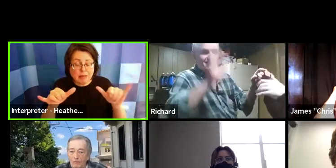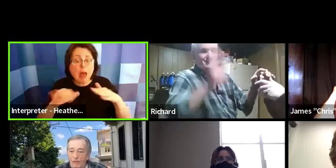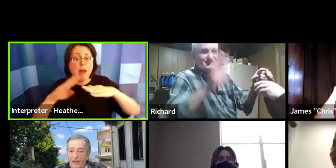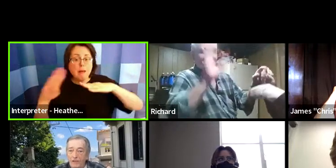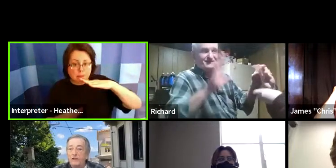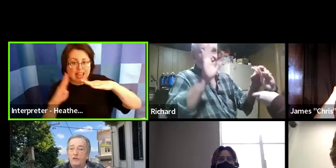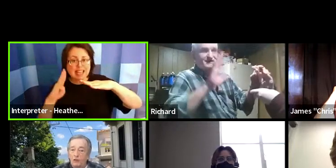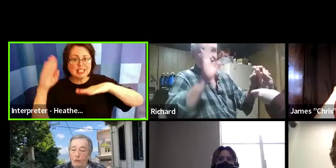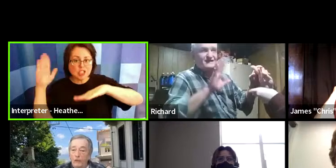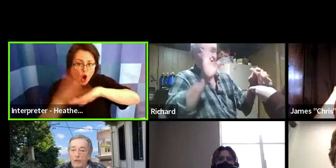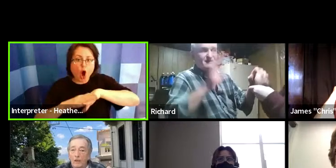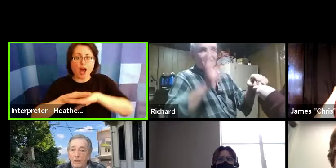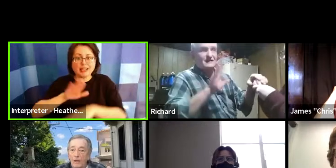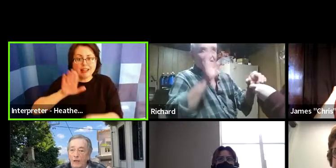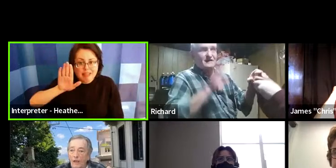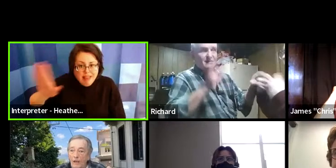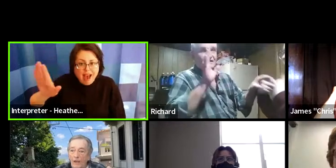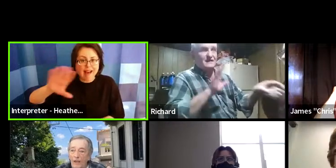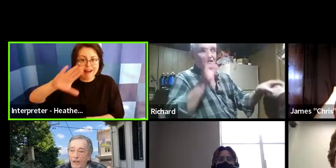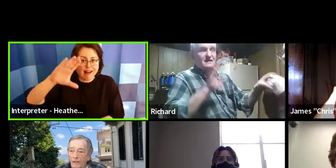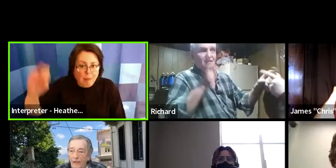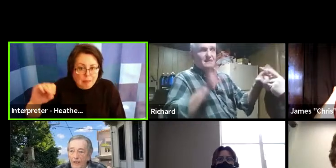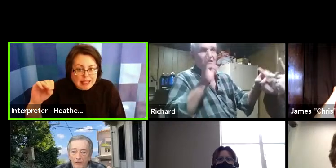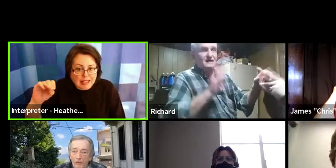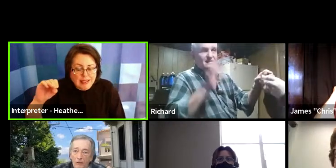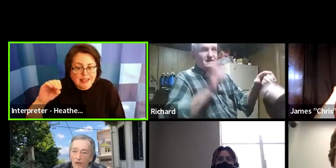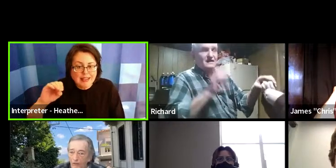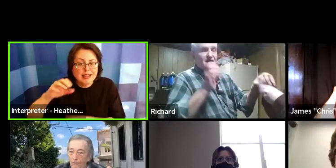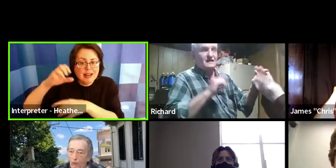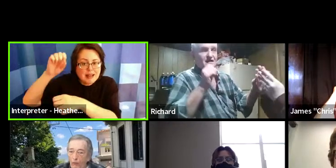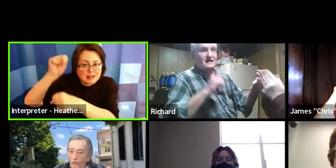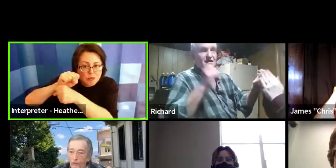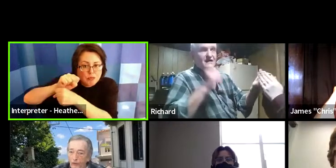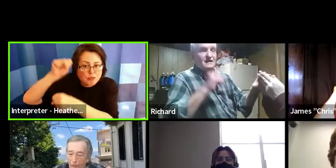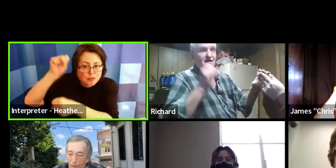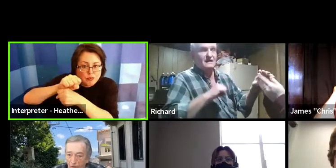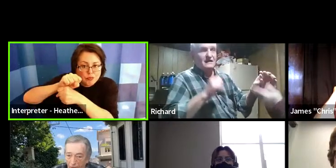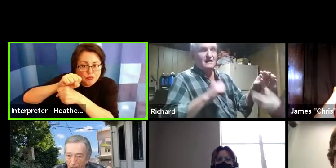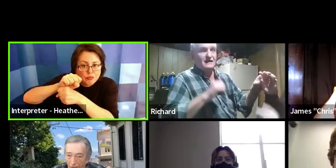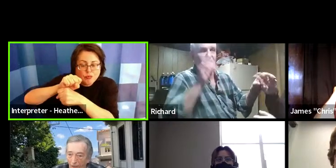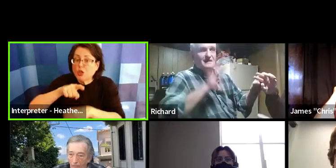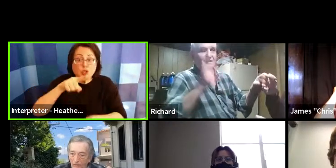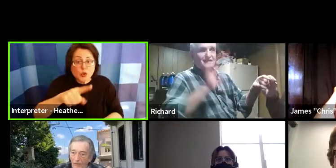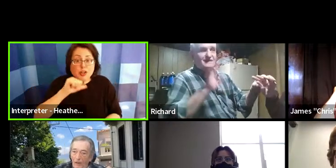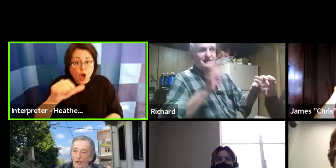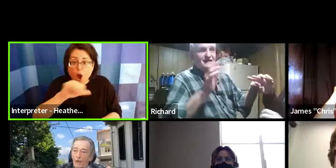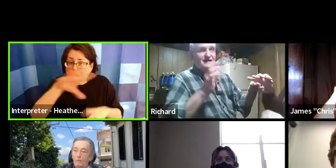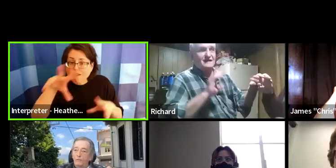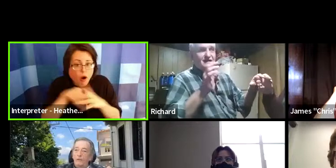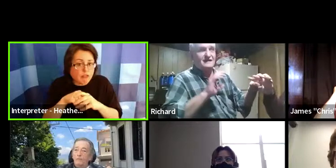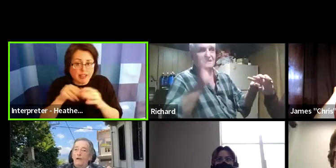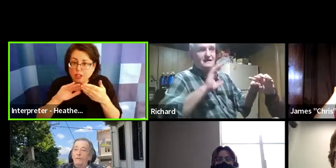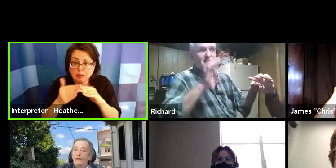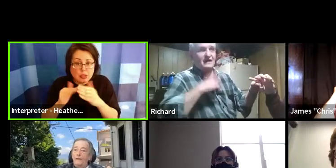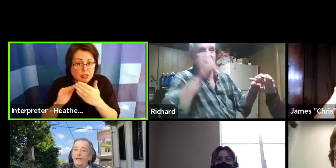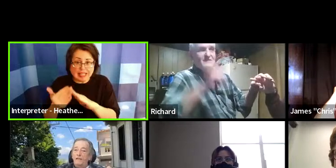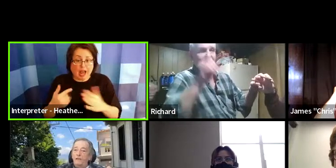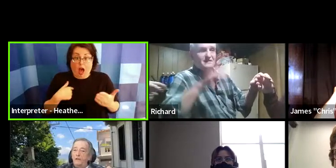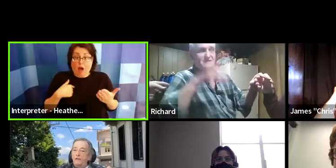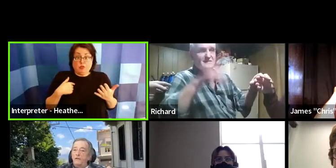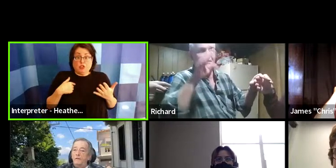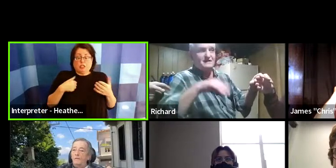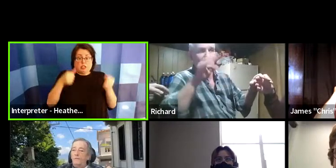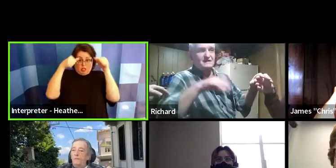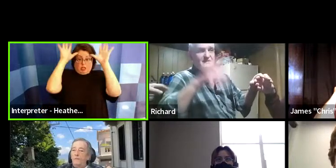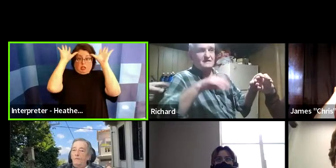essentially industry, and you're not involving the community. I'm aghast